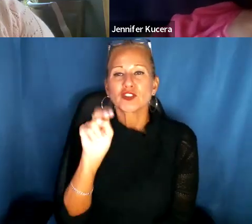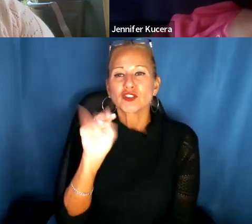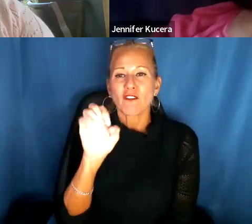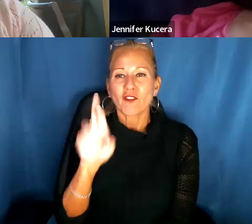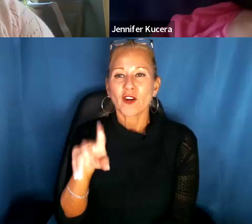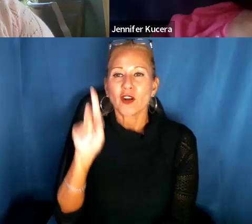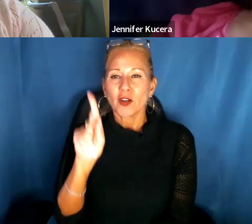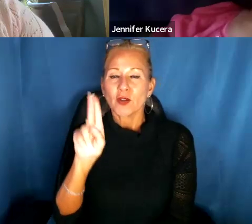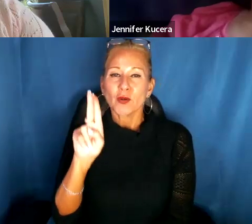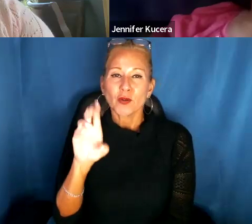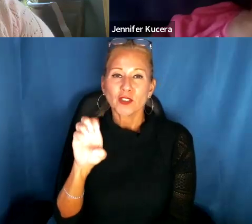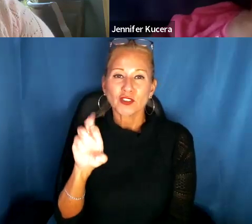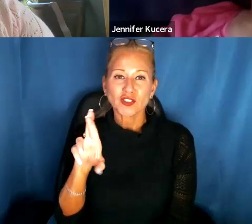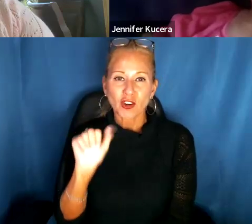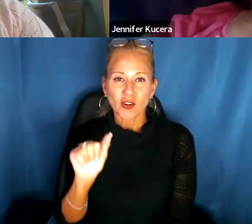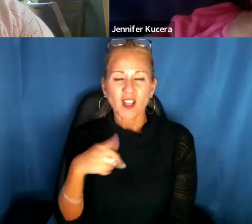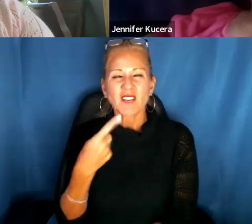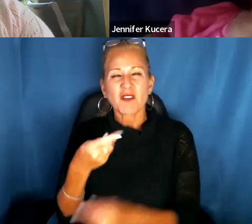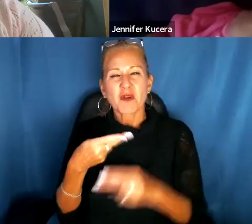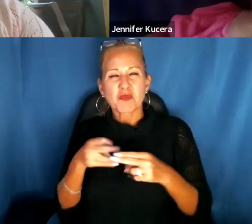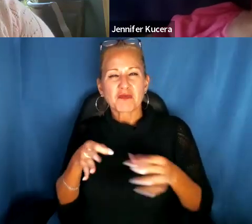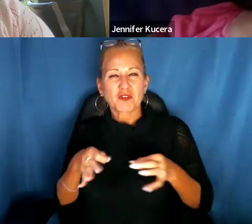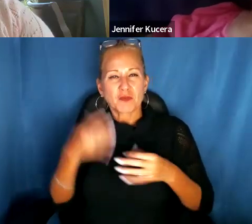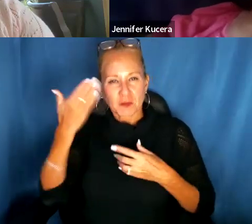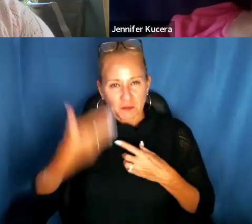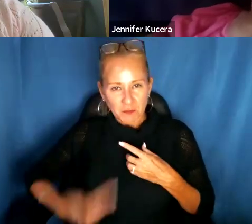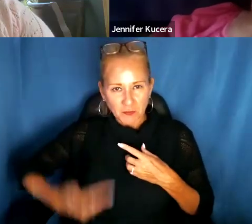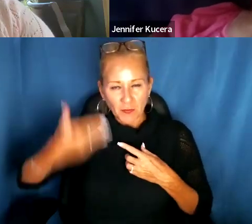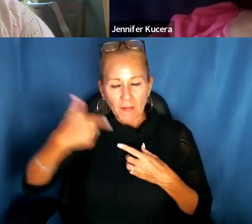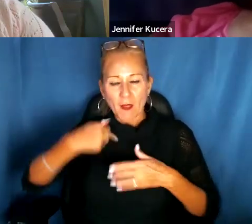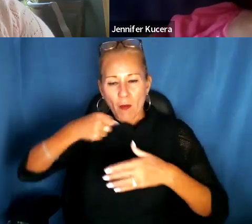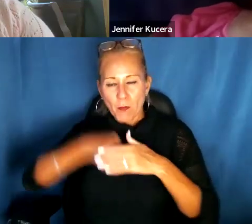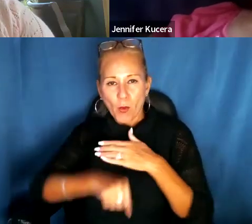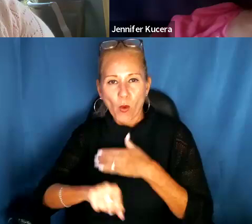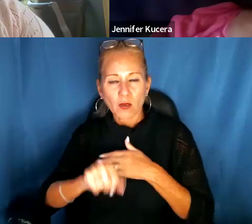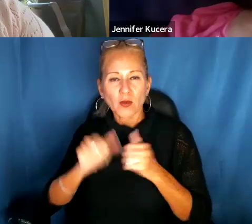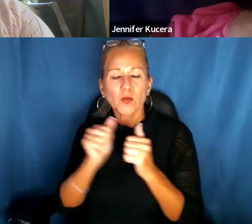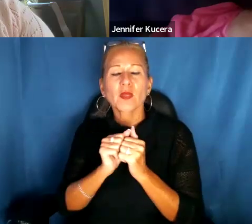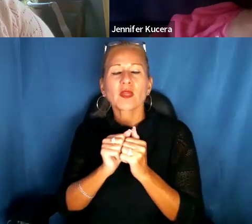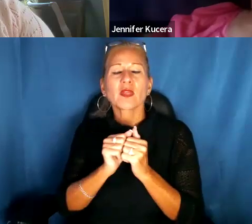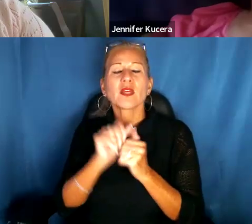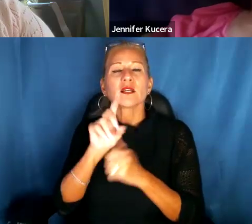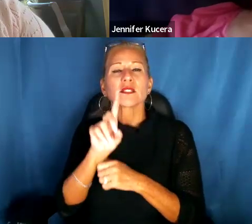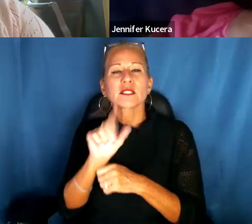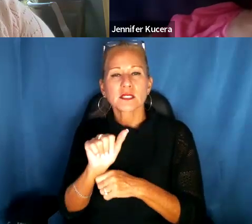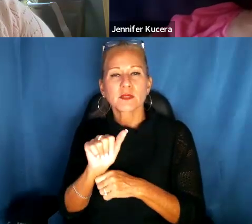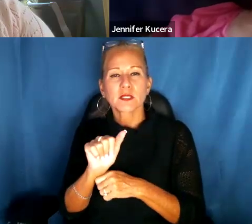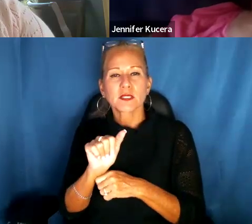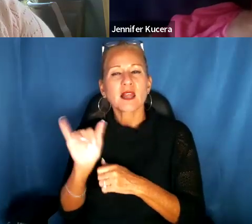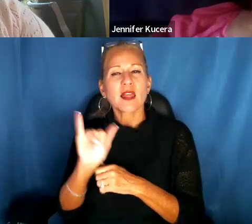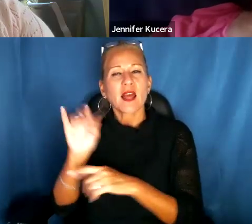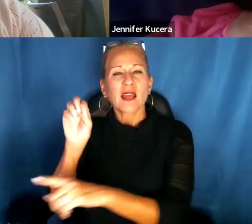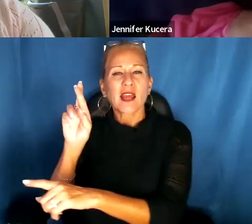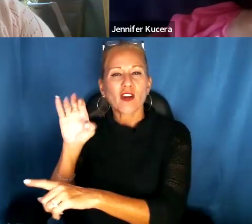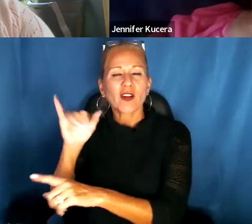Kucera. I will give a brief description of myself. I was actually born with a disability, much like Erica